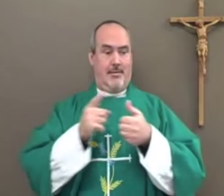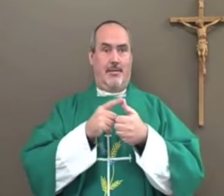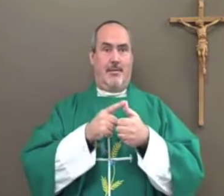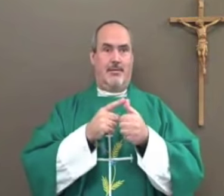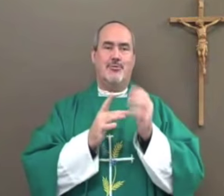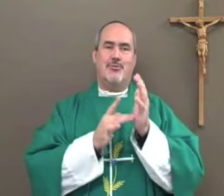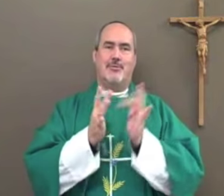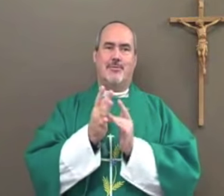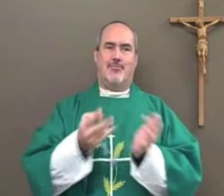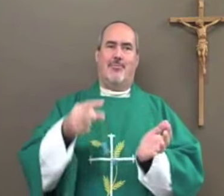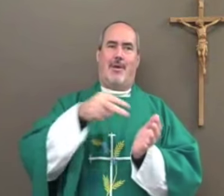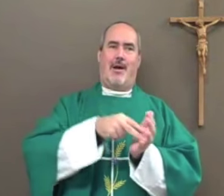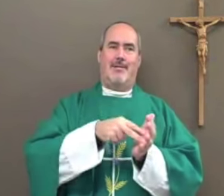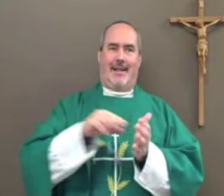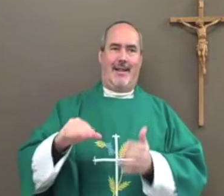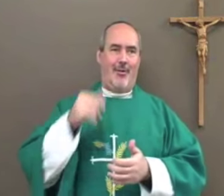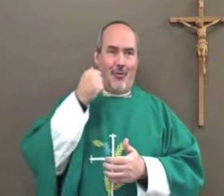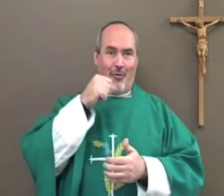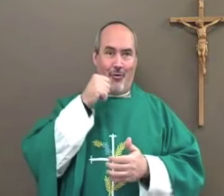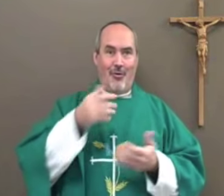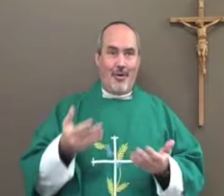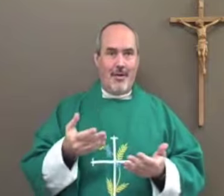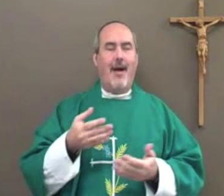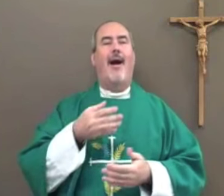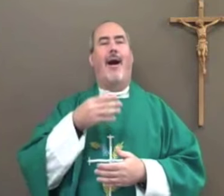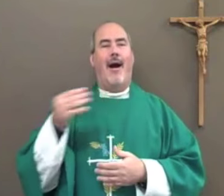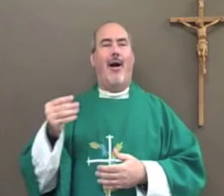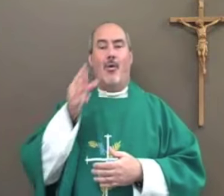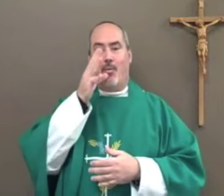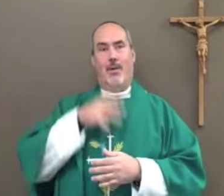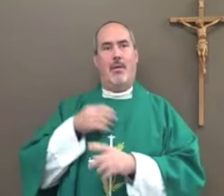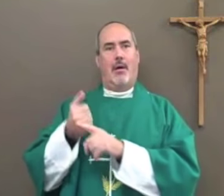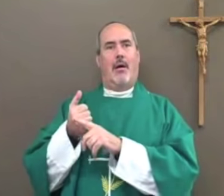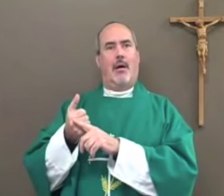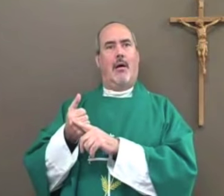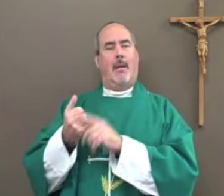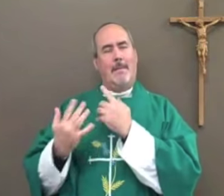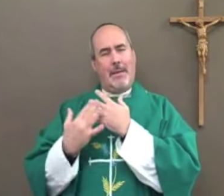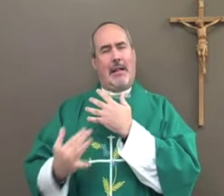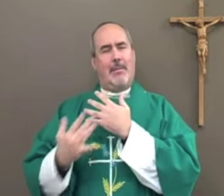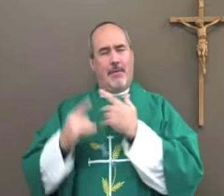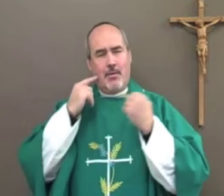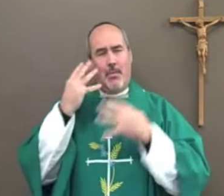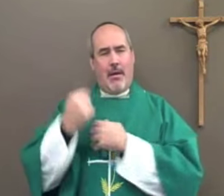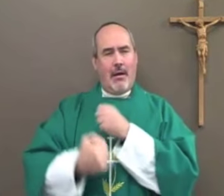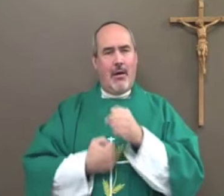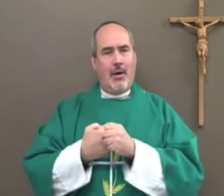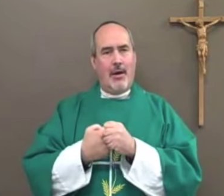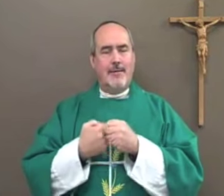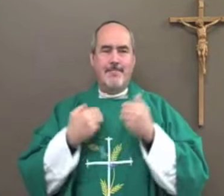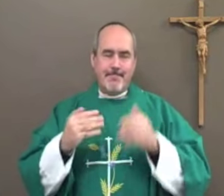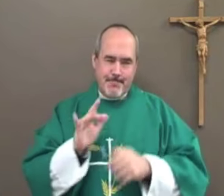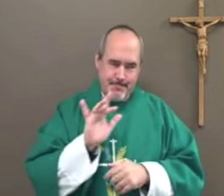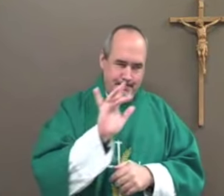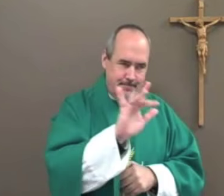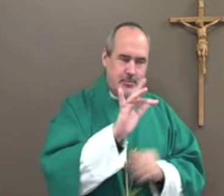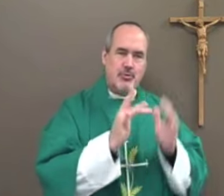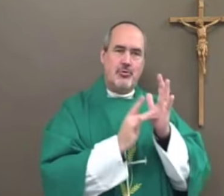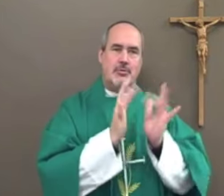Today's gospel addresses two different things. One, when Jesus raised a little girl, and the other, when a woman who had bled for many, many